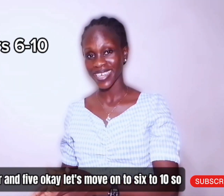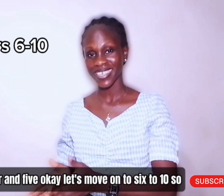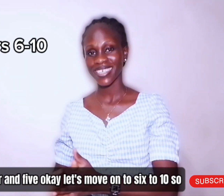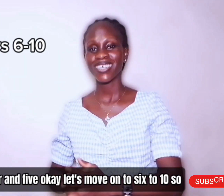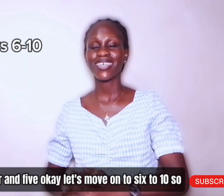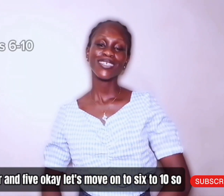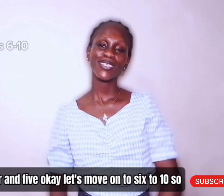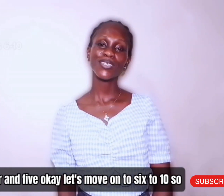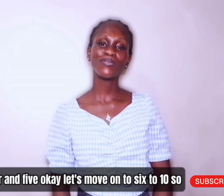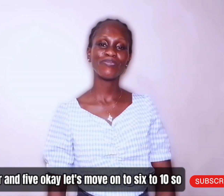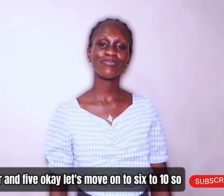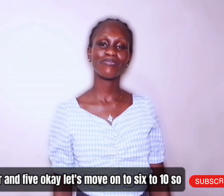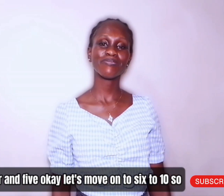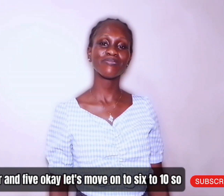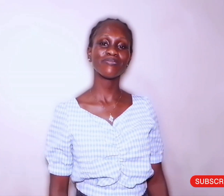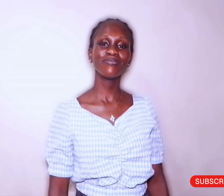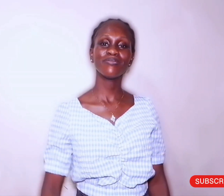10. So,